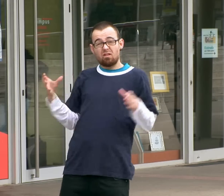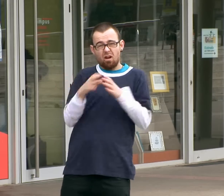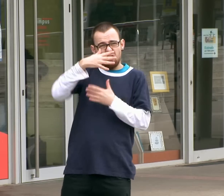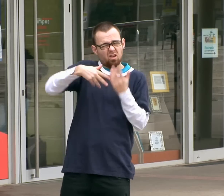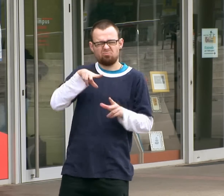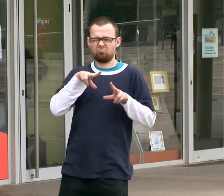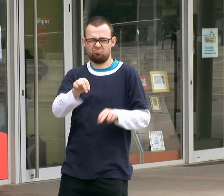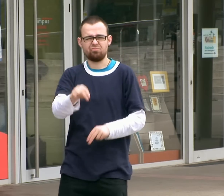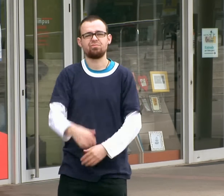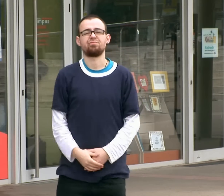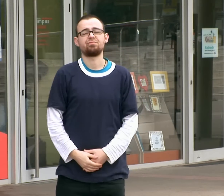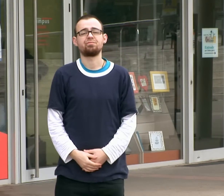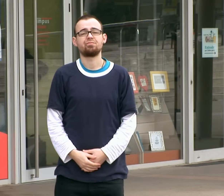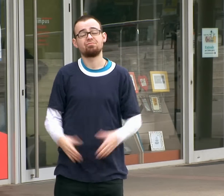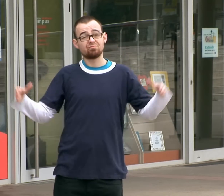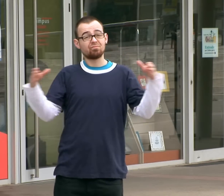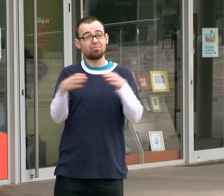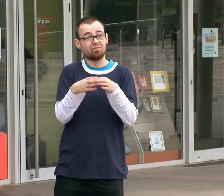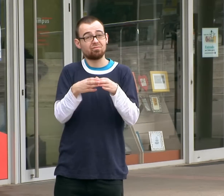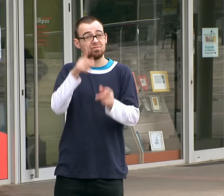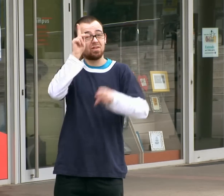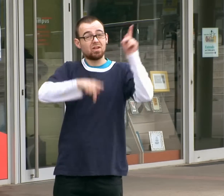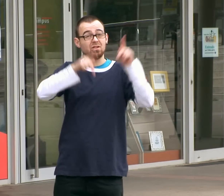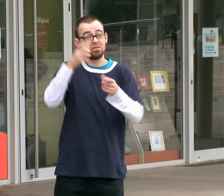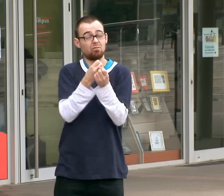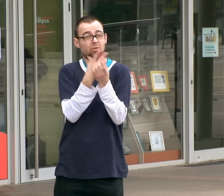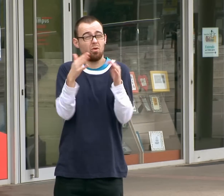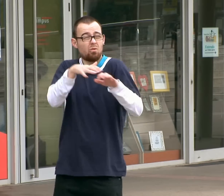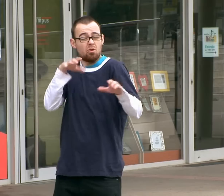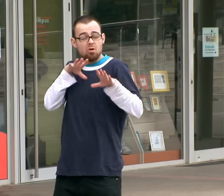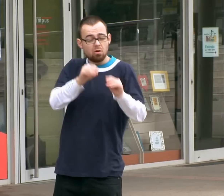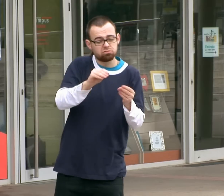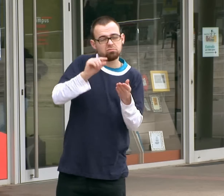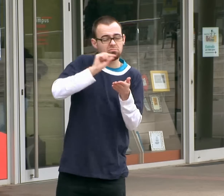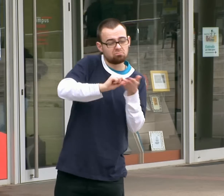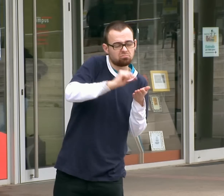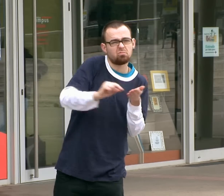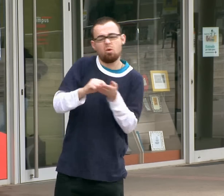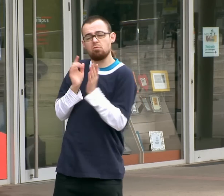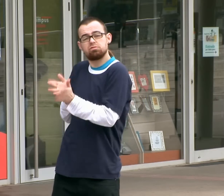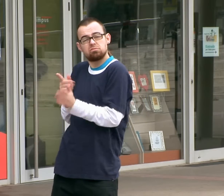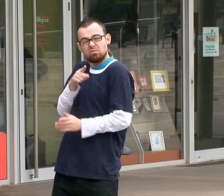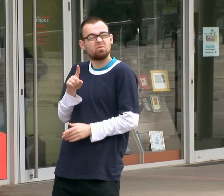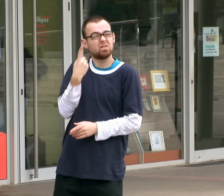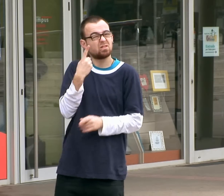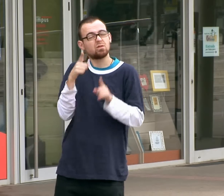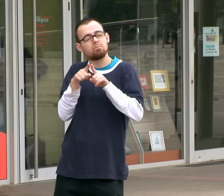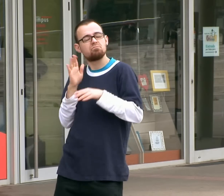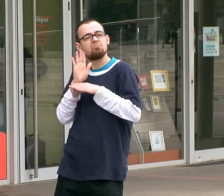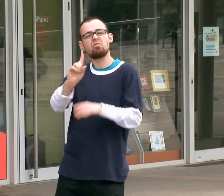audience. Writing or speaking a language spoken by many is no guarantee of being heard. However, to speak in the same way as